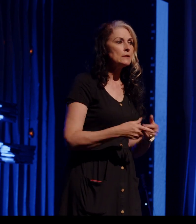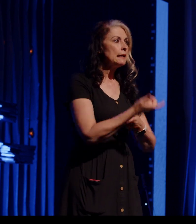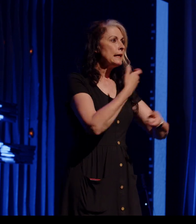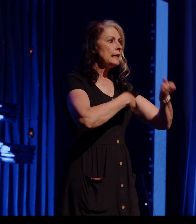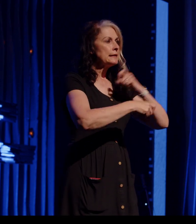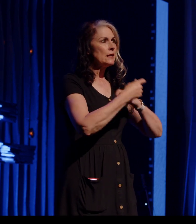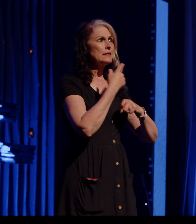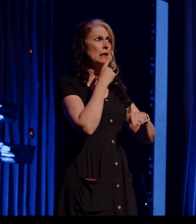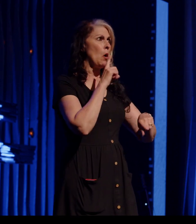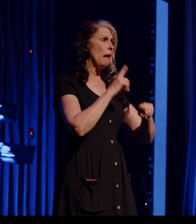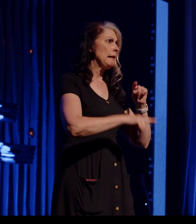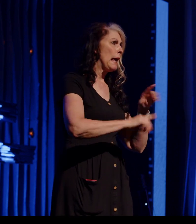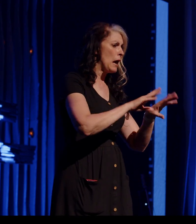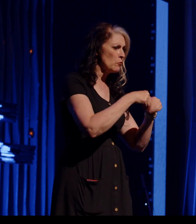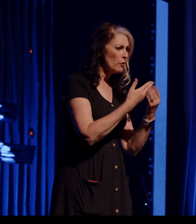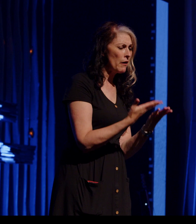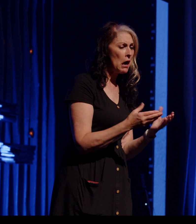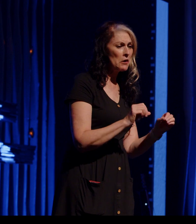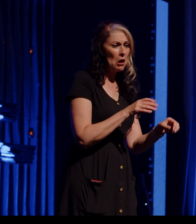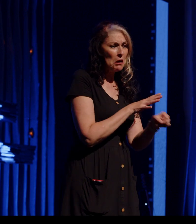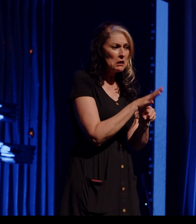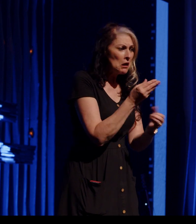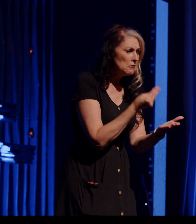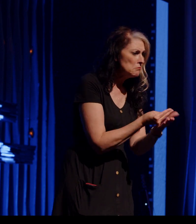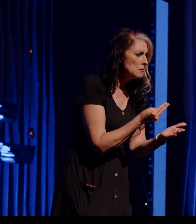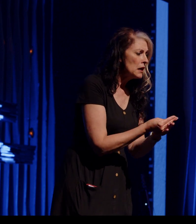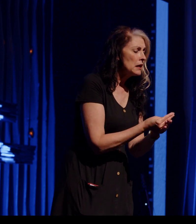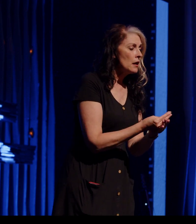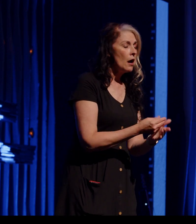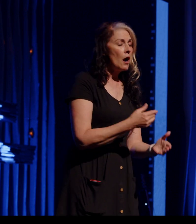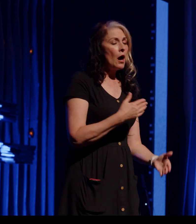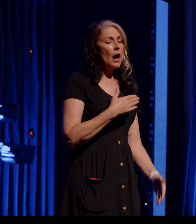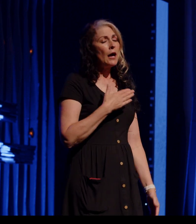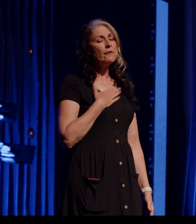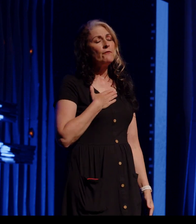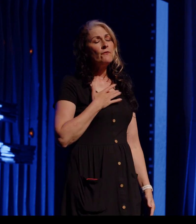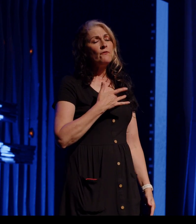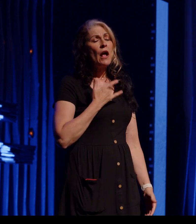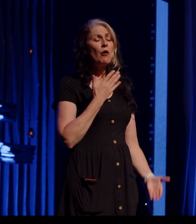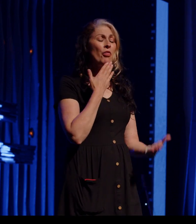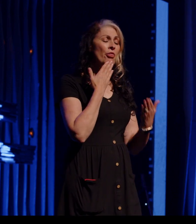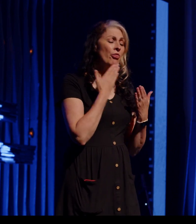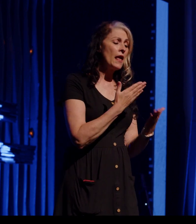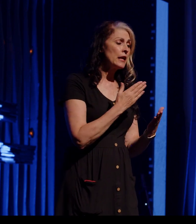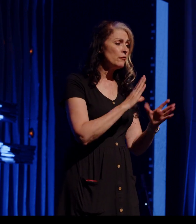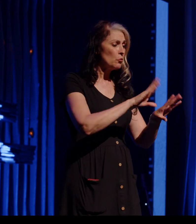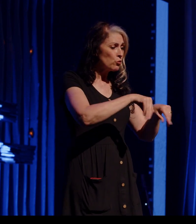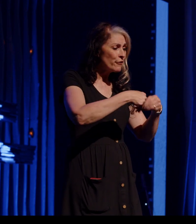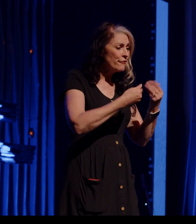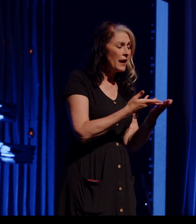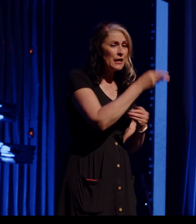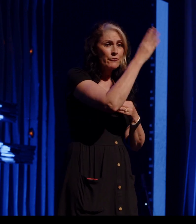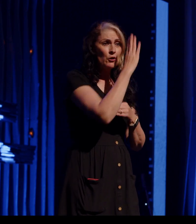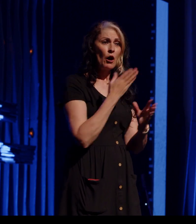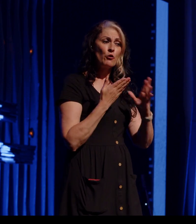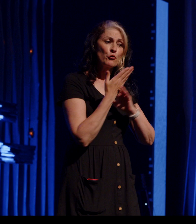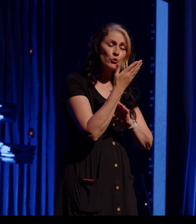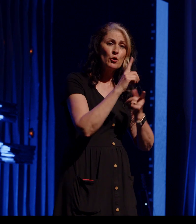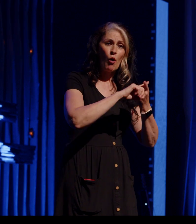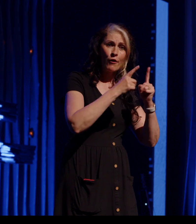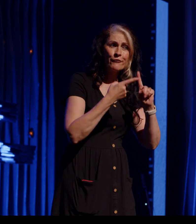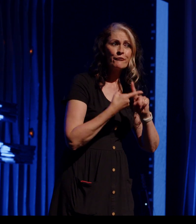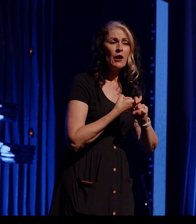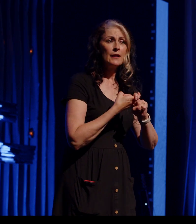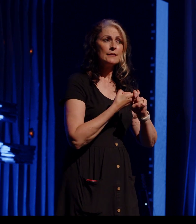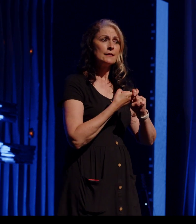I can't provide or we don't have enough for them, I just felt thankful that God had provided through these friends that kept